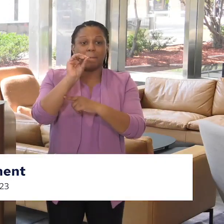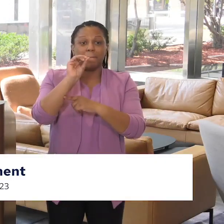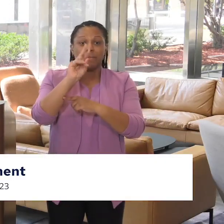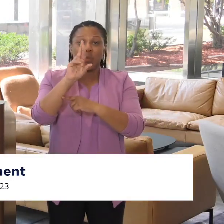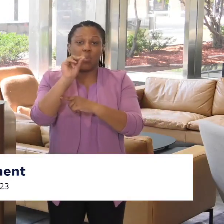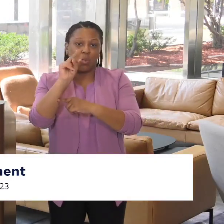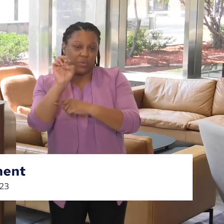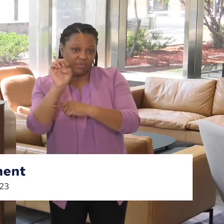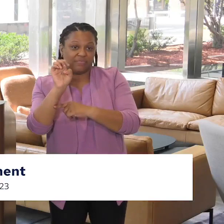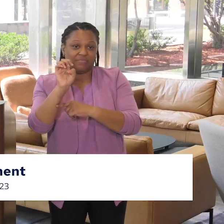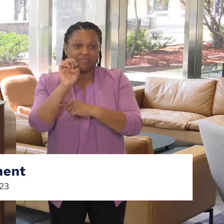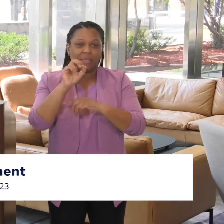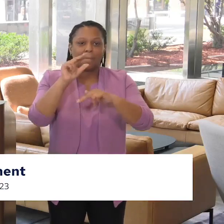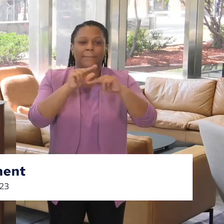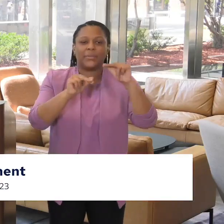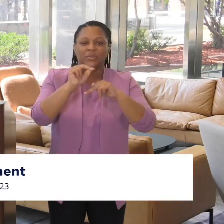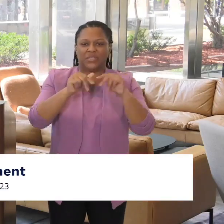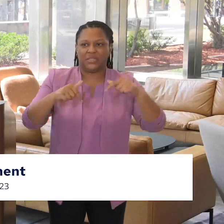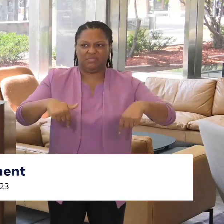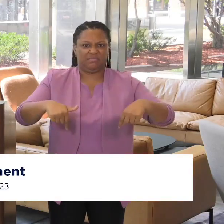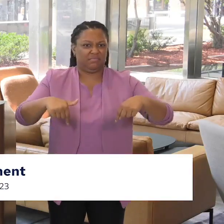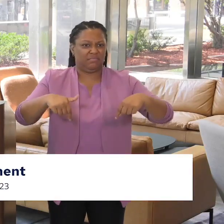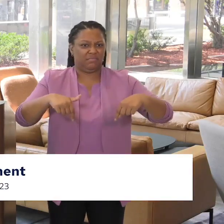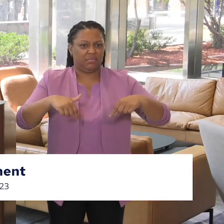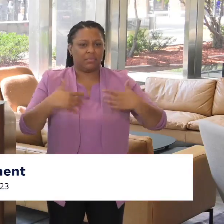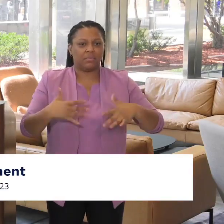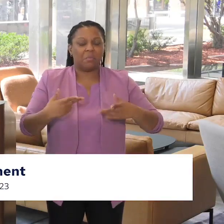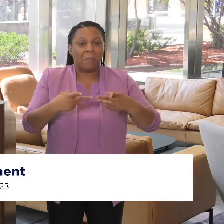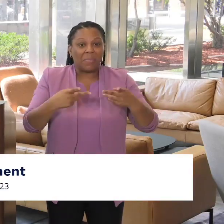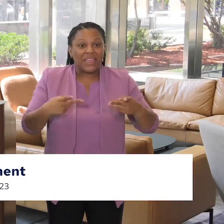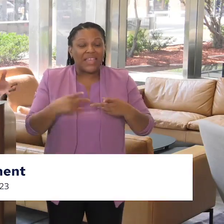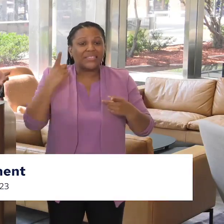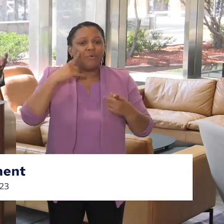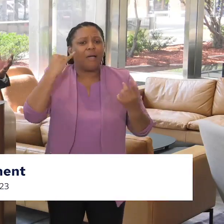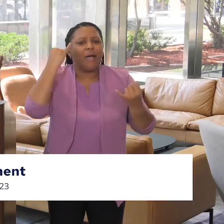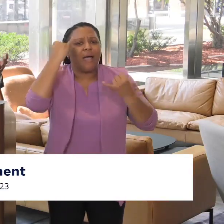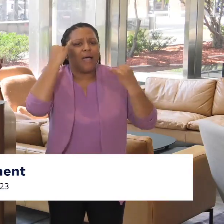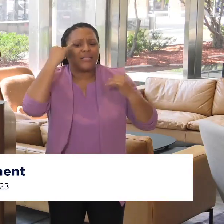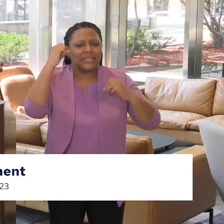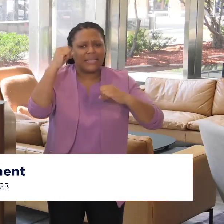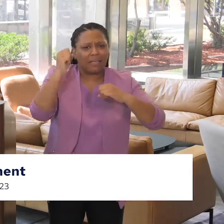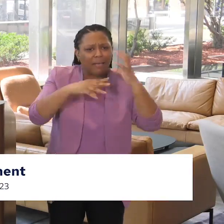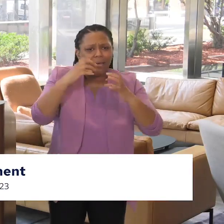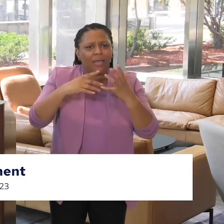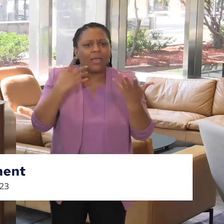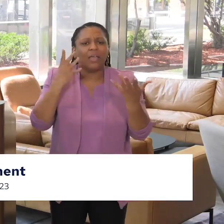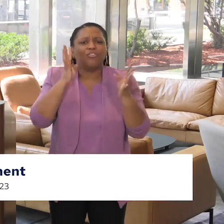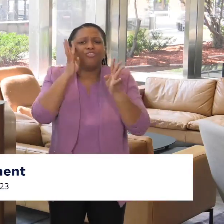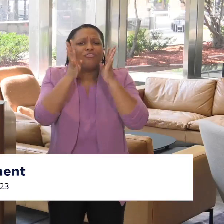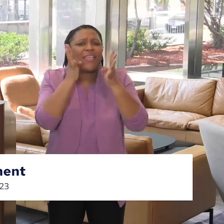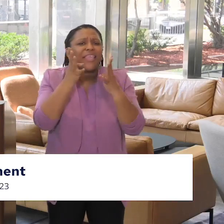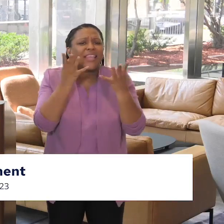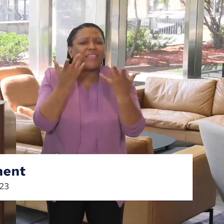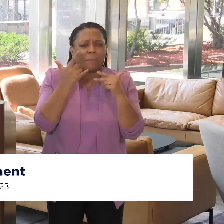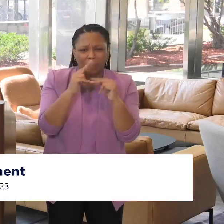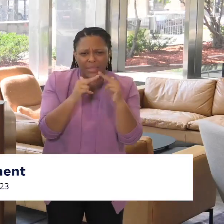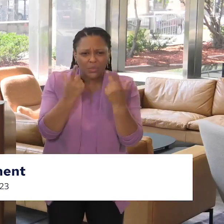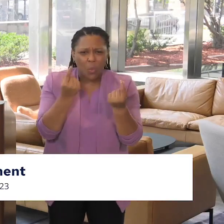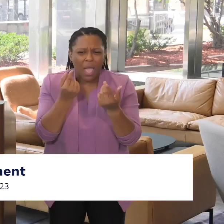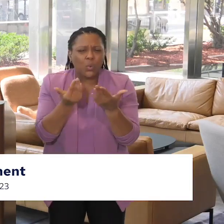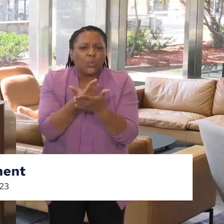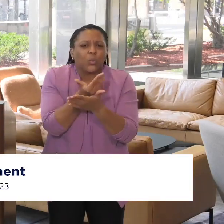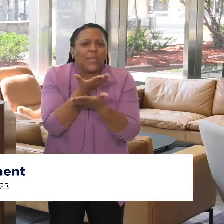a hub for innovation, a hub for ideas, a hub for building incredible things in St. Paul.